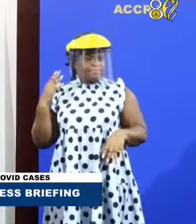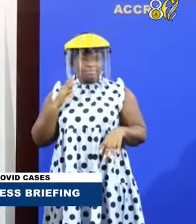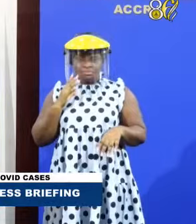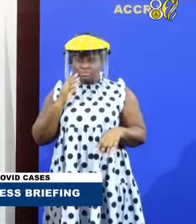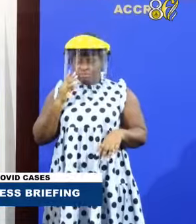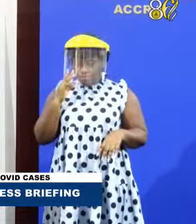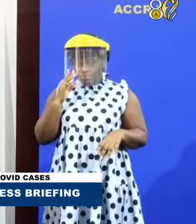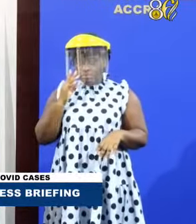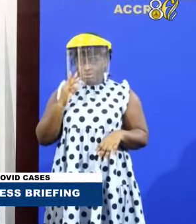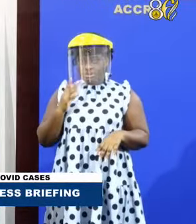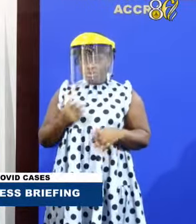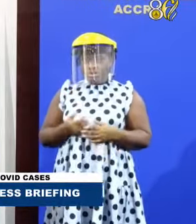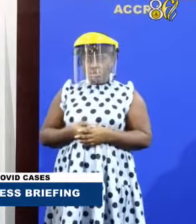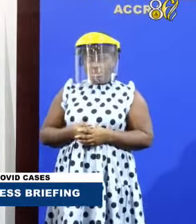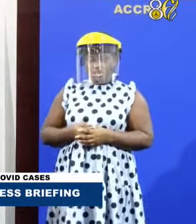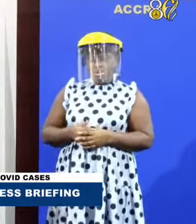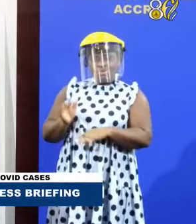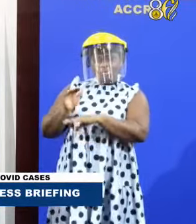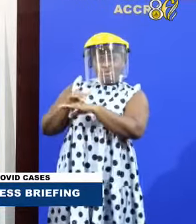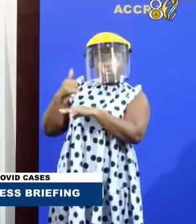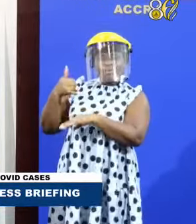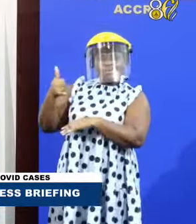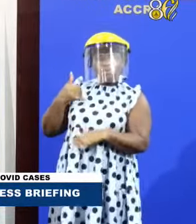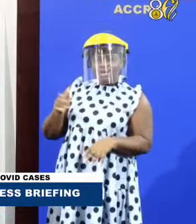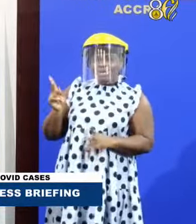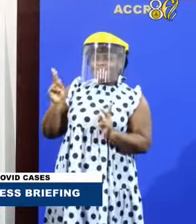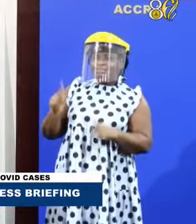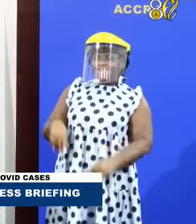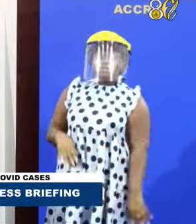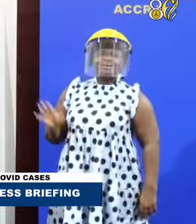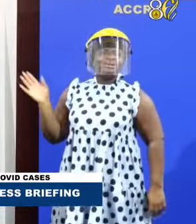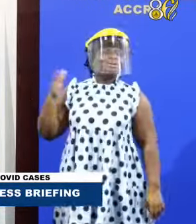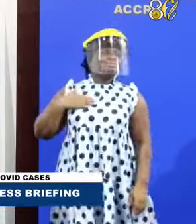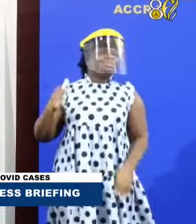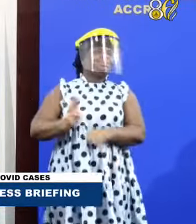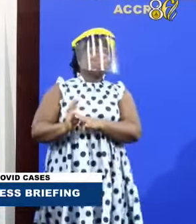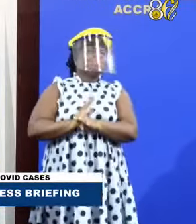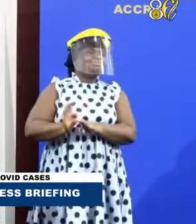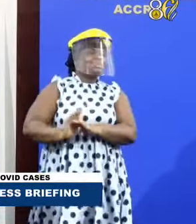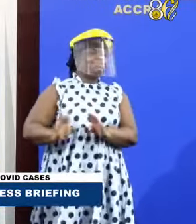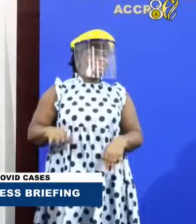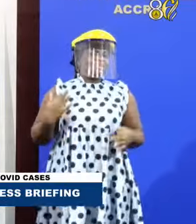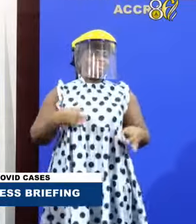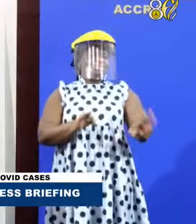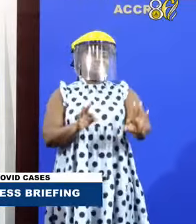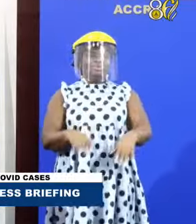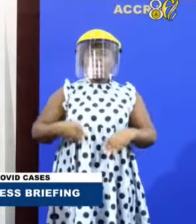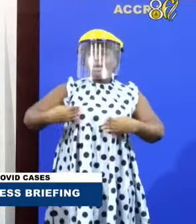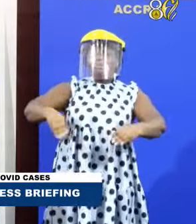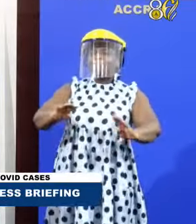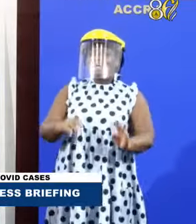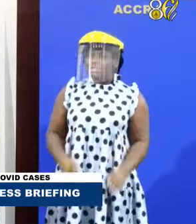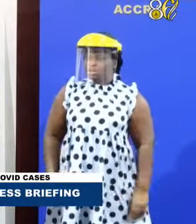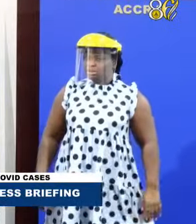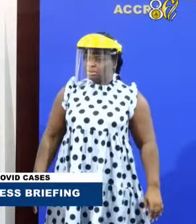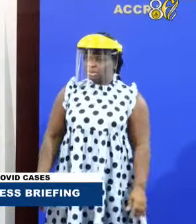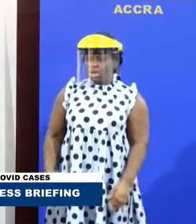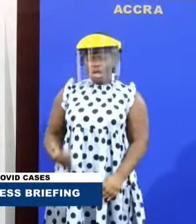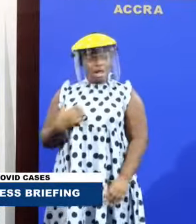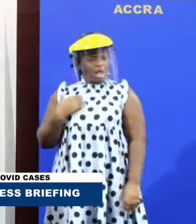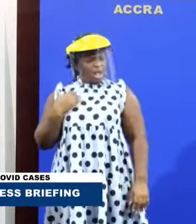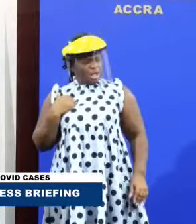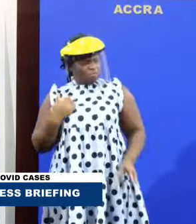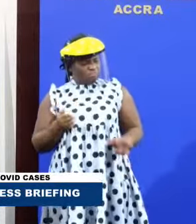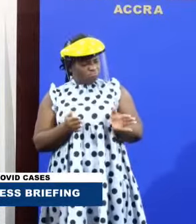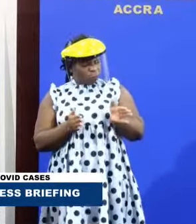And you call, follow up, and then the person, oh, I'm busy, I'm in a funeral, I'm in the market. And we also have